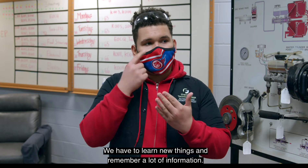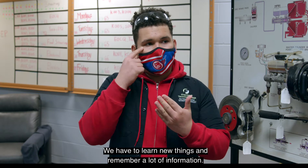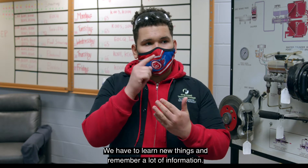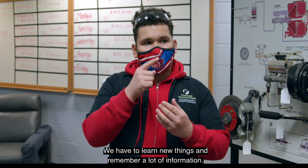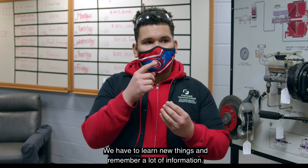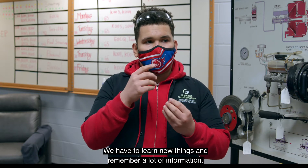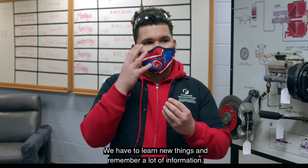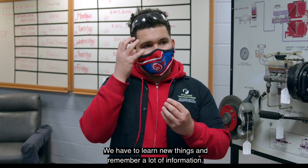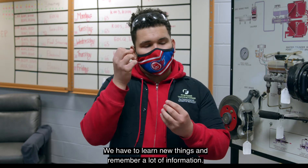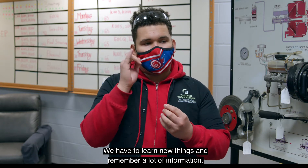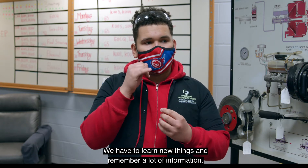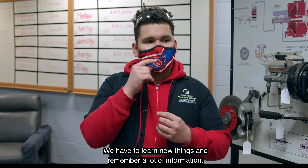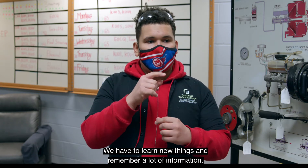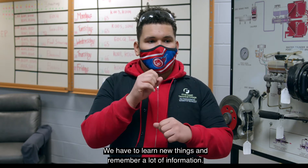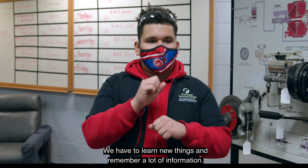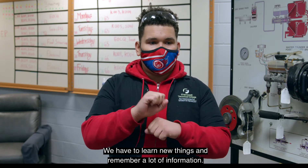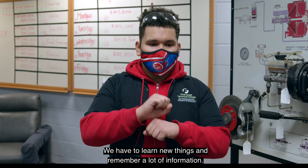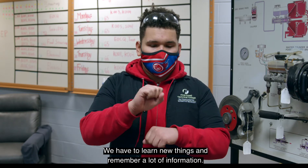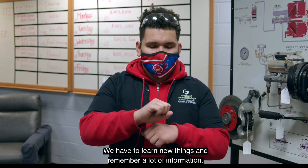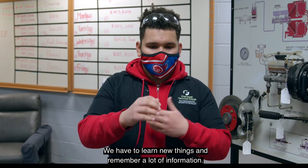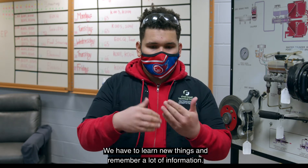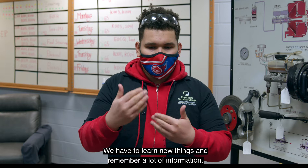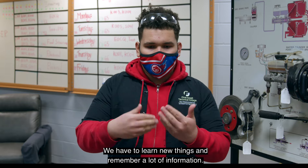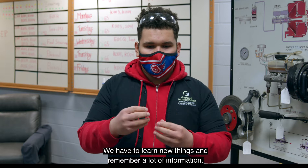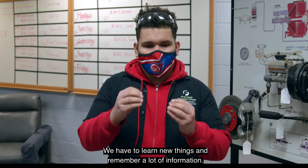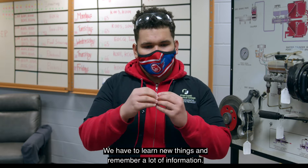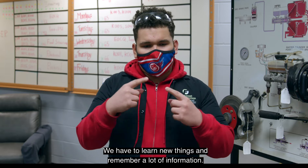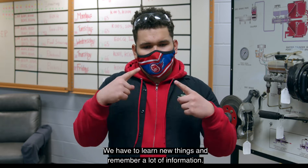We have to learn new things and remember a lot of information.